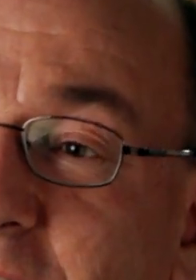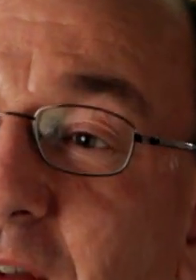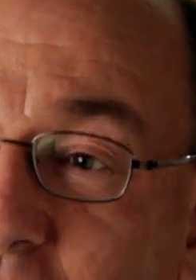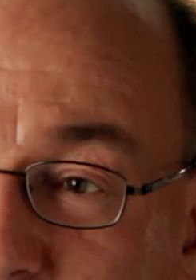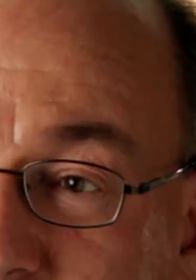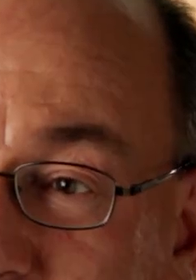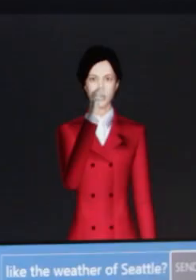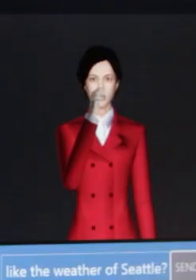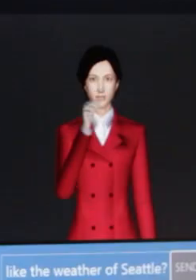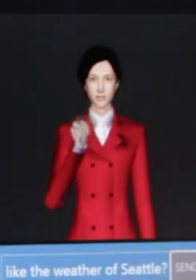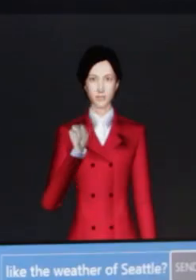the deaf communicate.